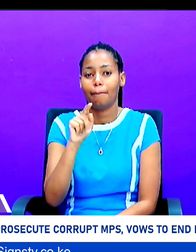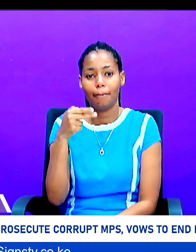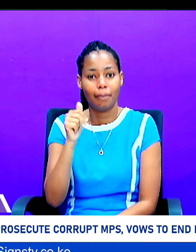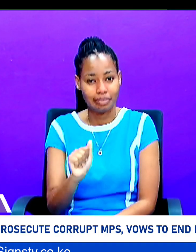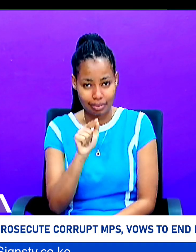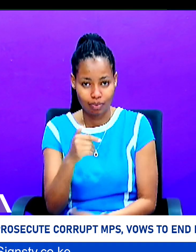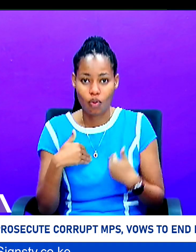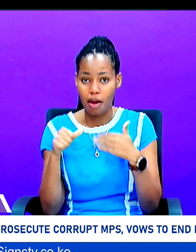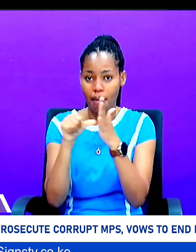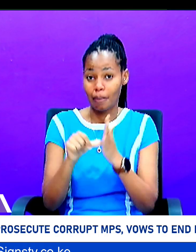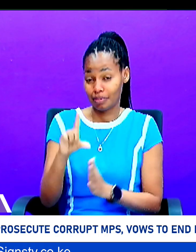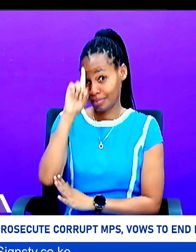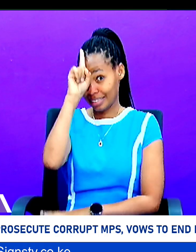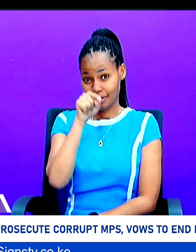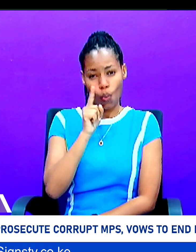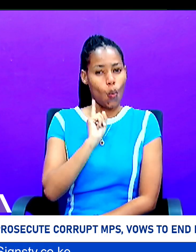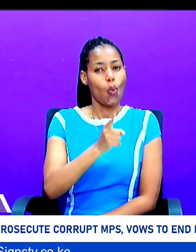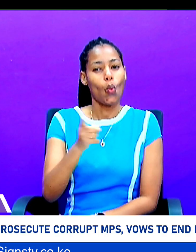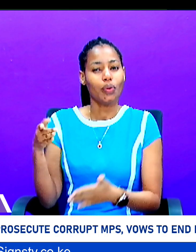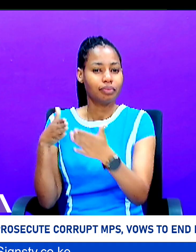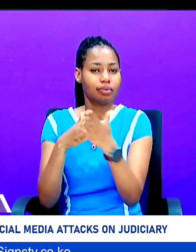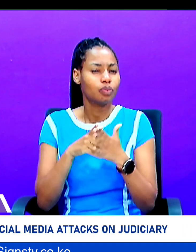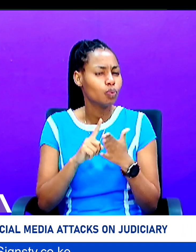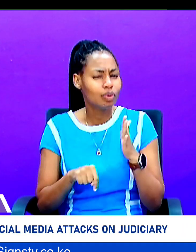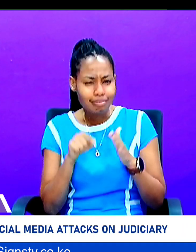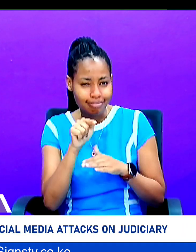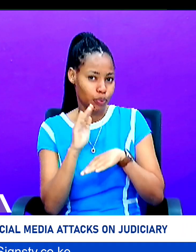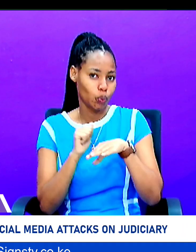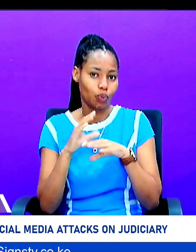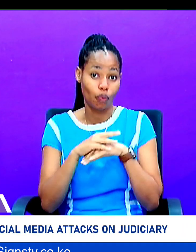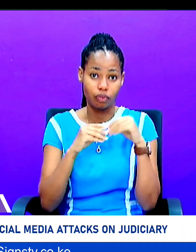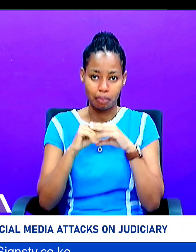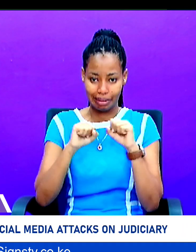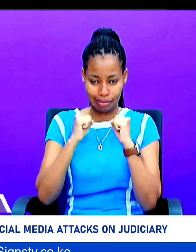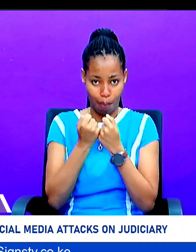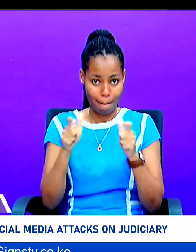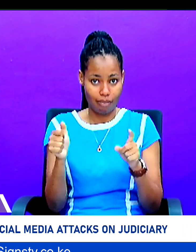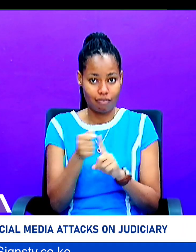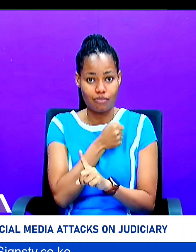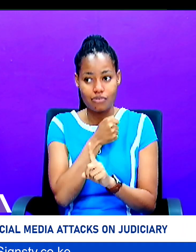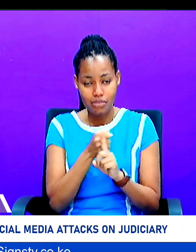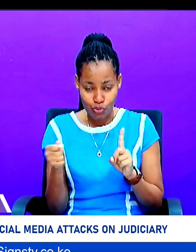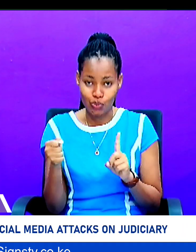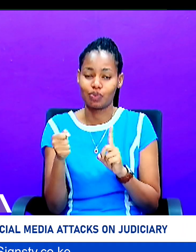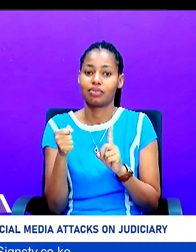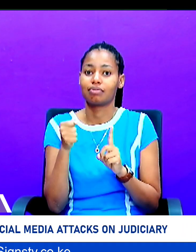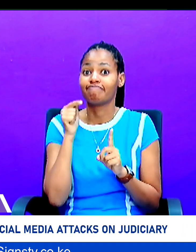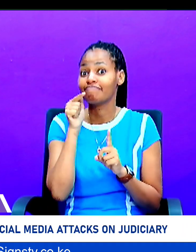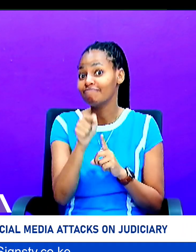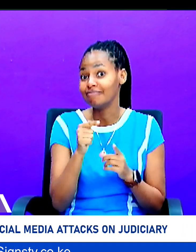Chief Justice Martha Koome has issued a stern warning against what she calls a sustained